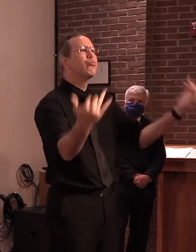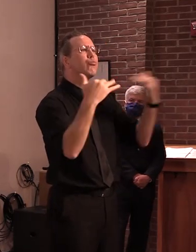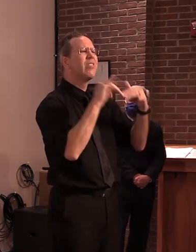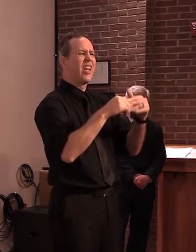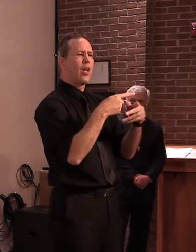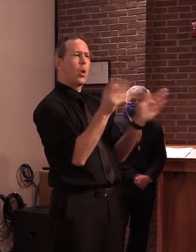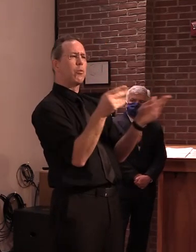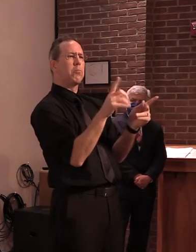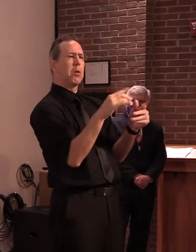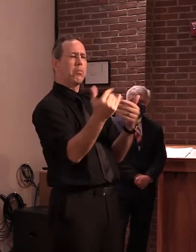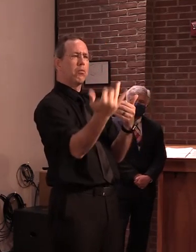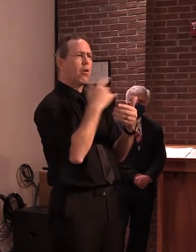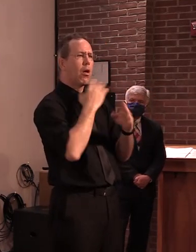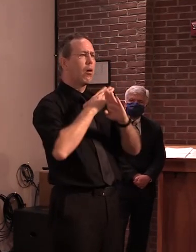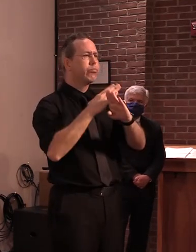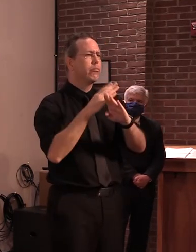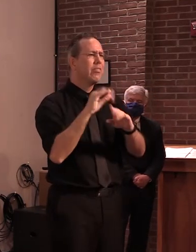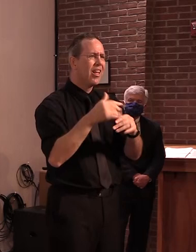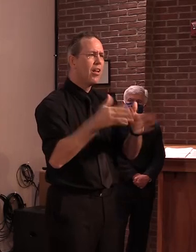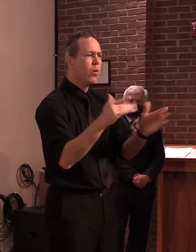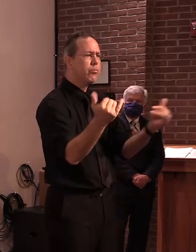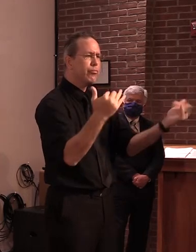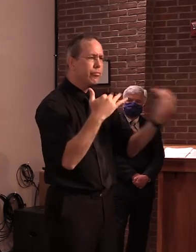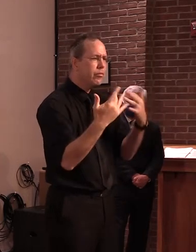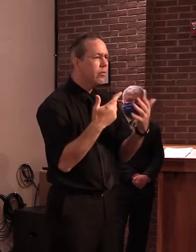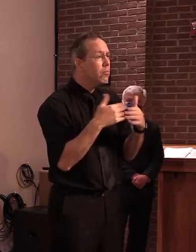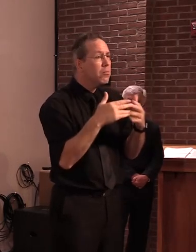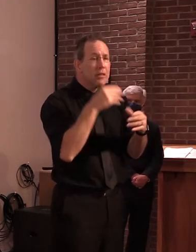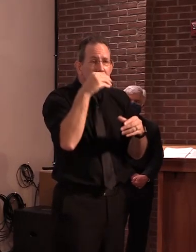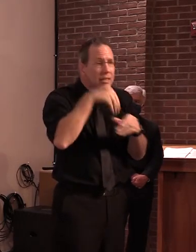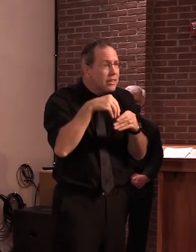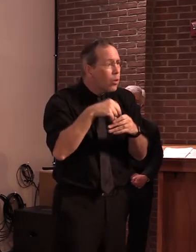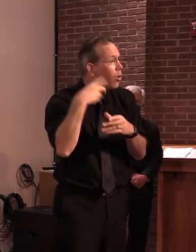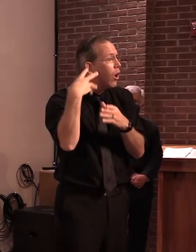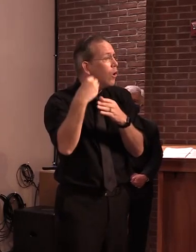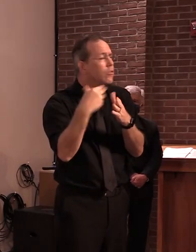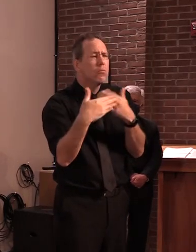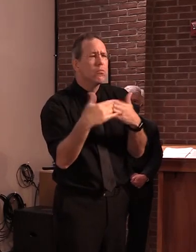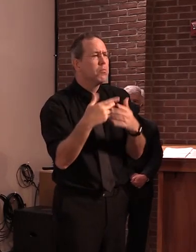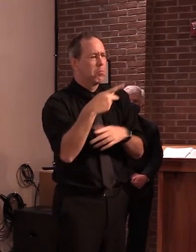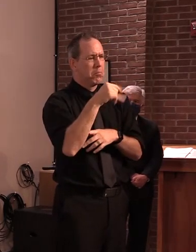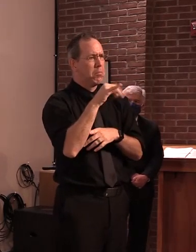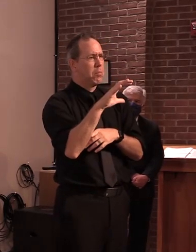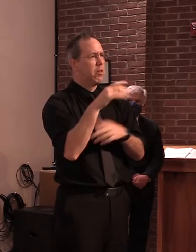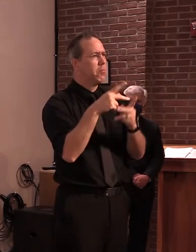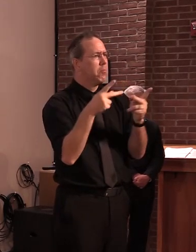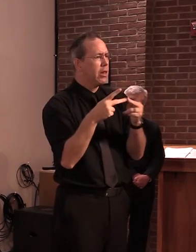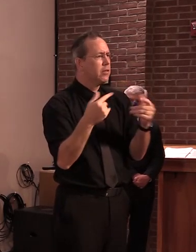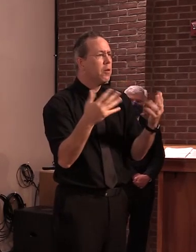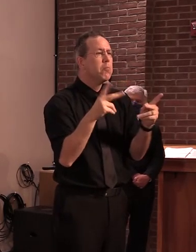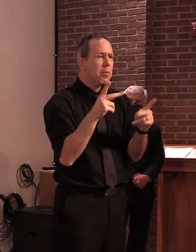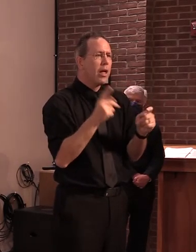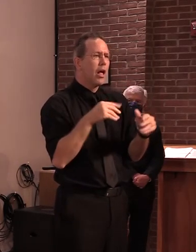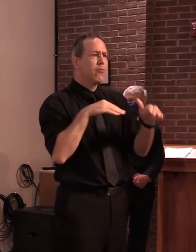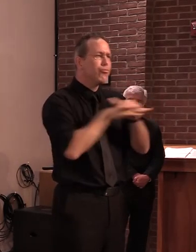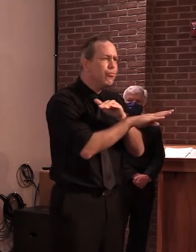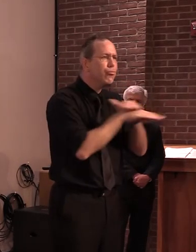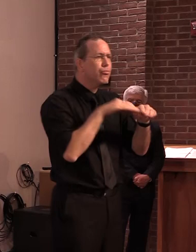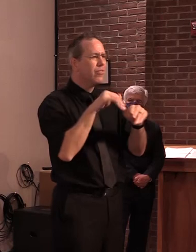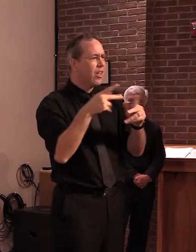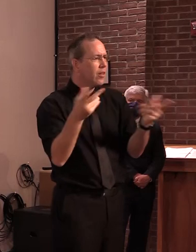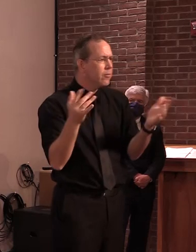get together, whether it's indoors, we have a limit of 75 indoor gatherings and